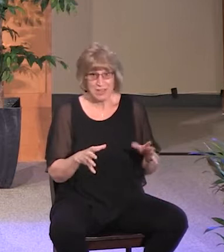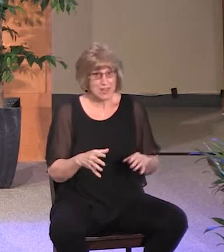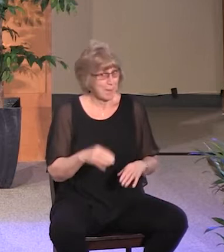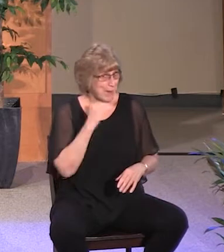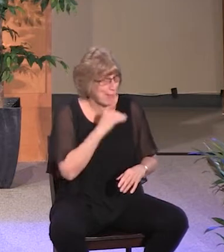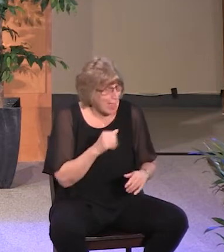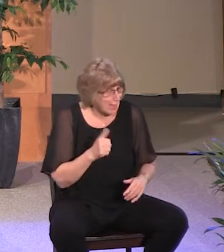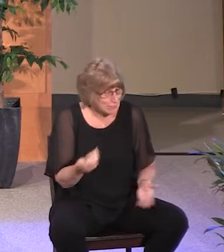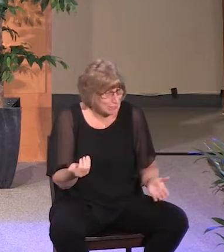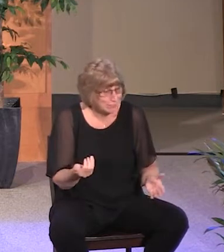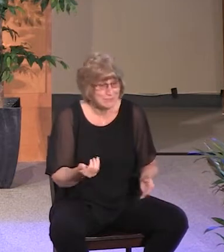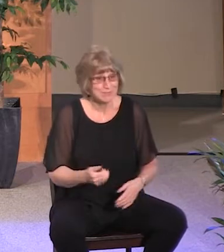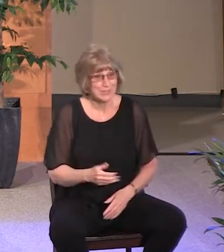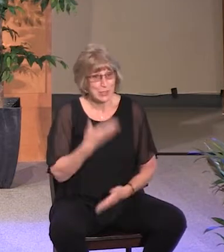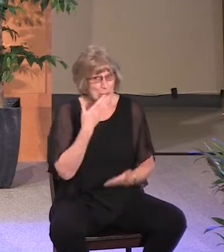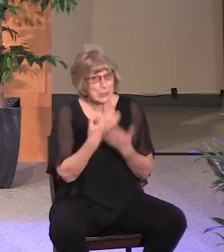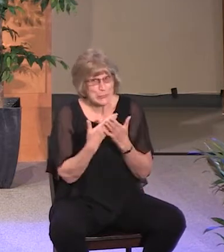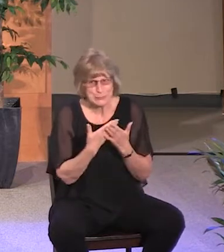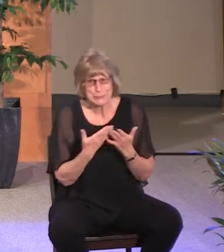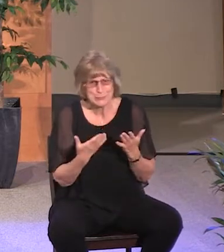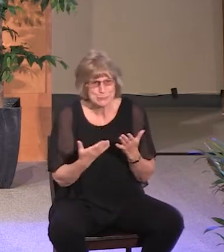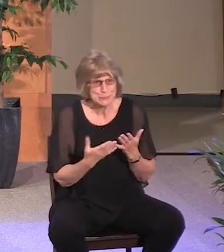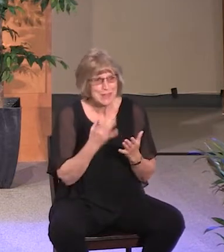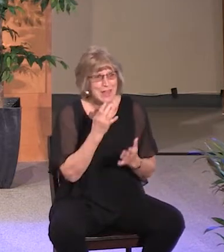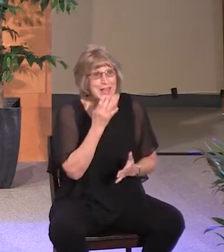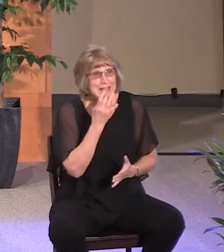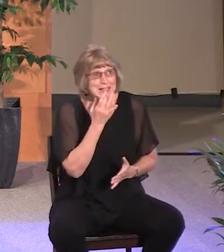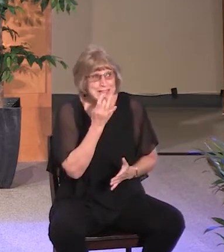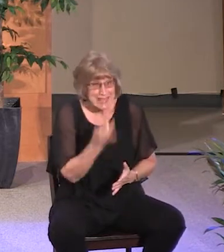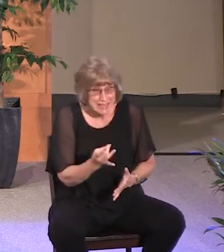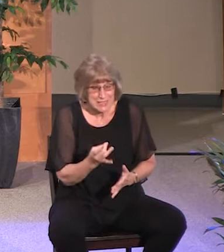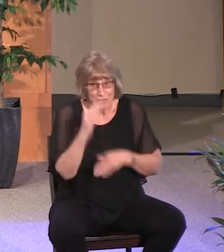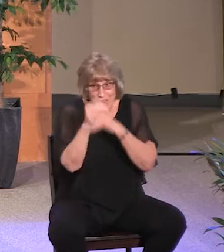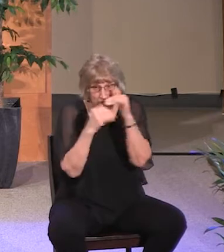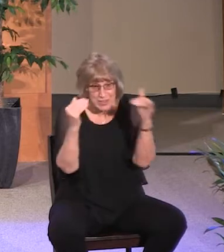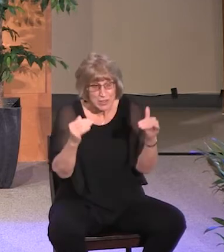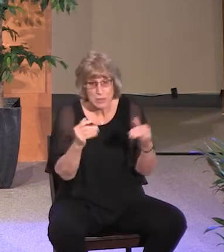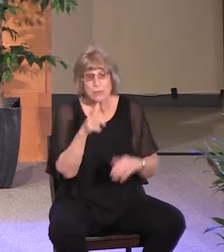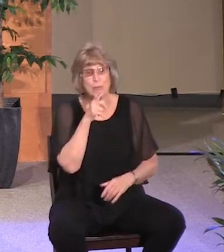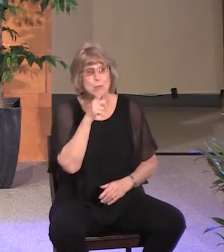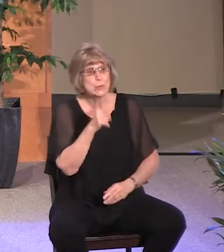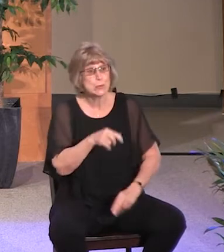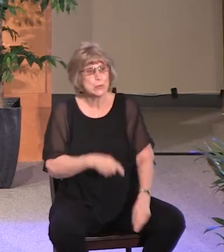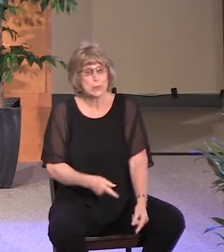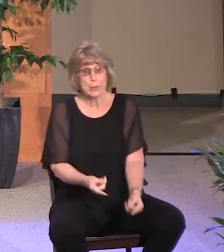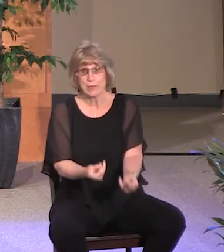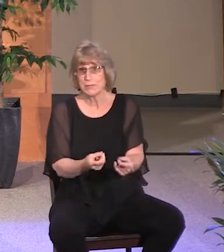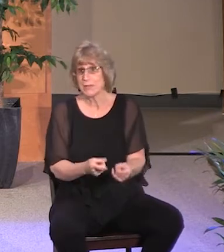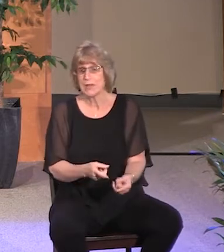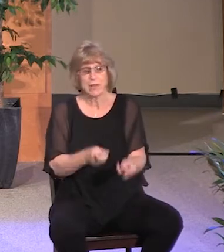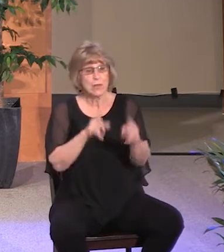good. They're good. All right, so a taste of heaven. All right, so who's gonna answer, where is heaven